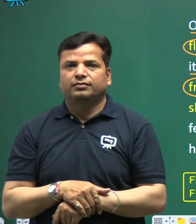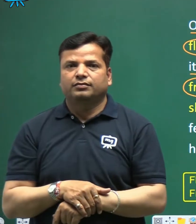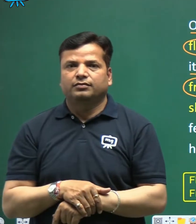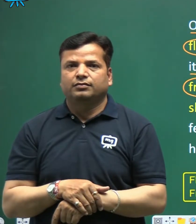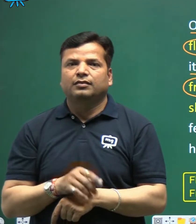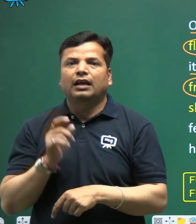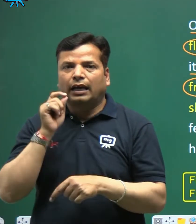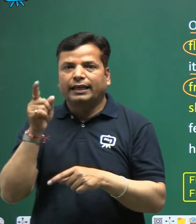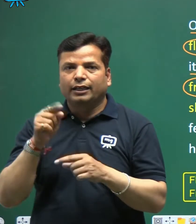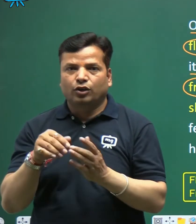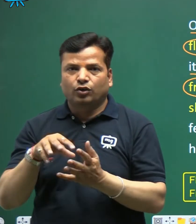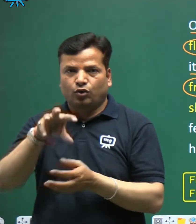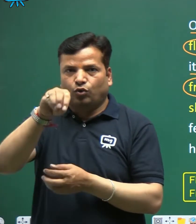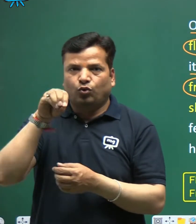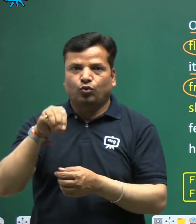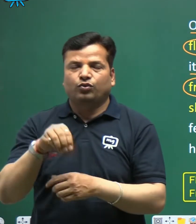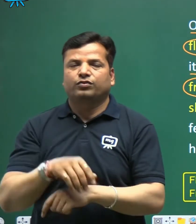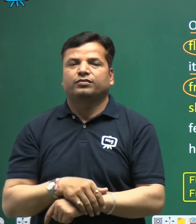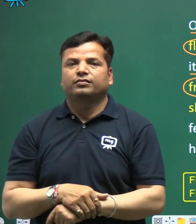it took